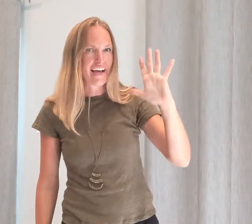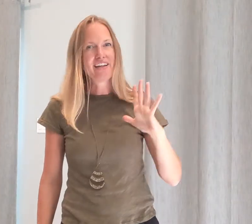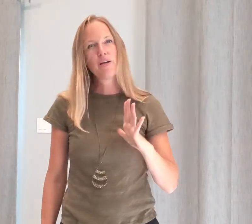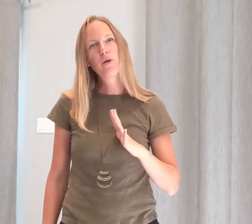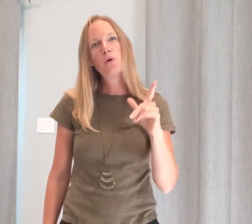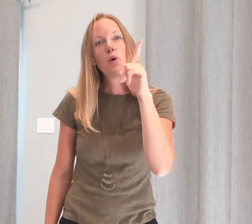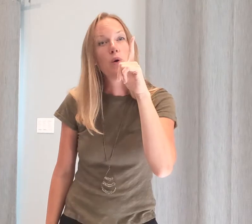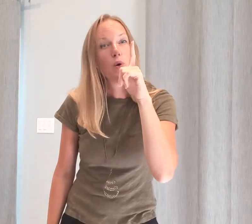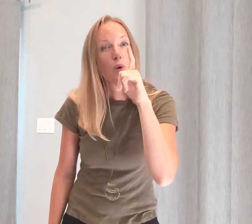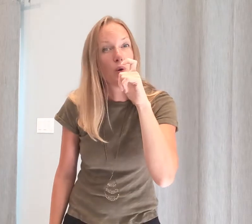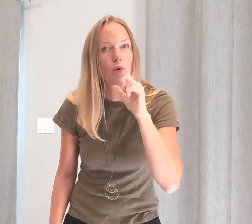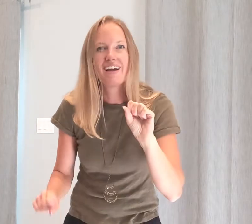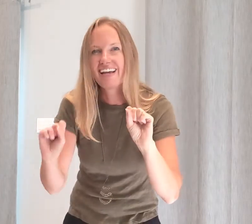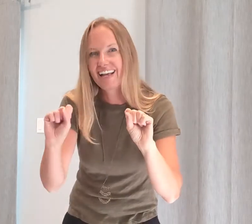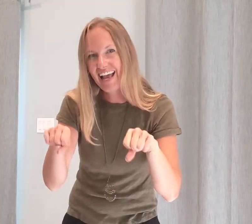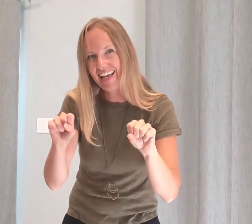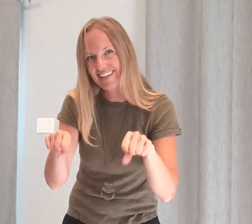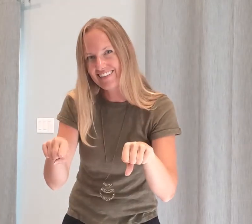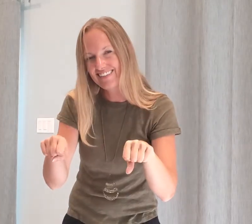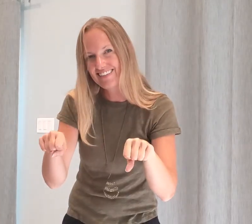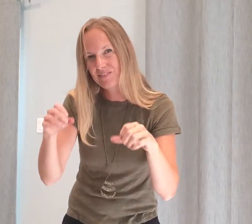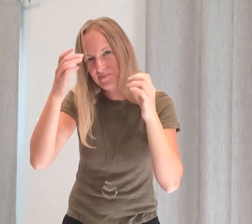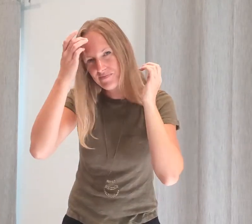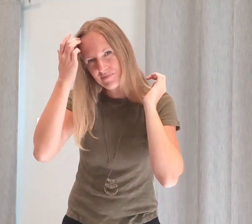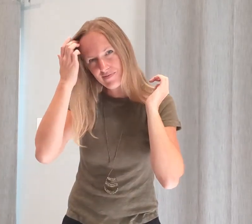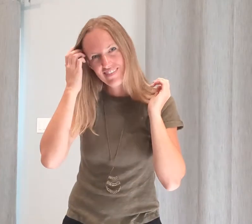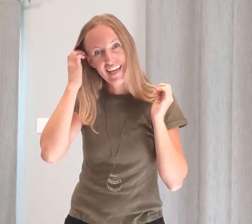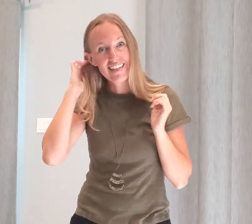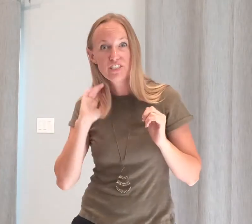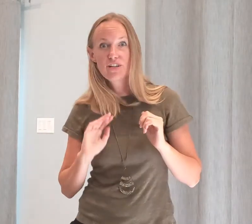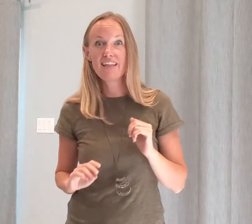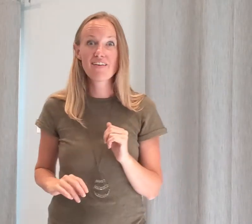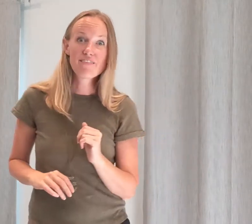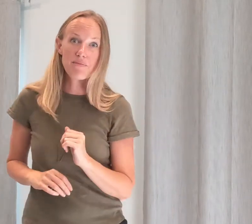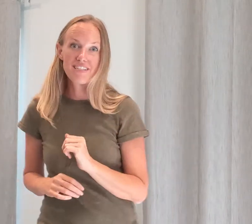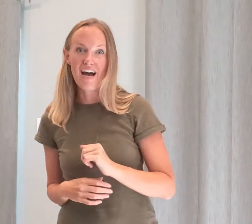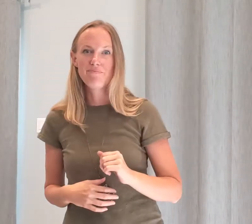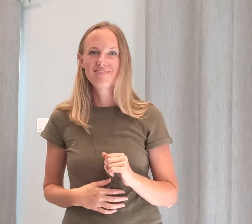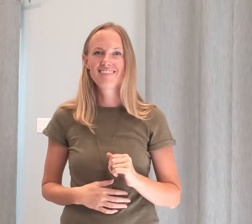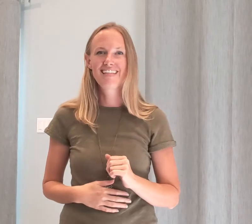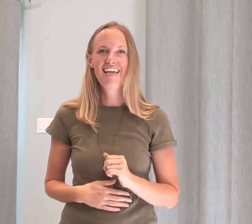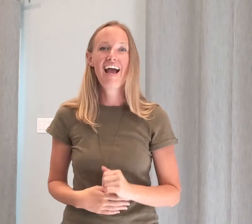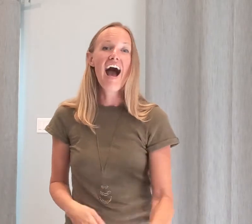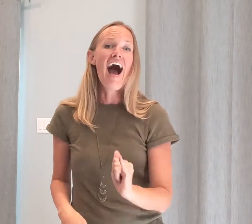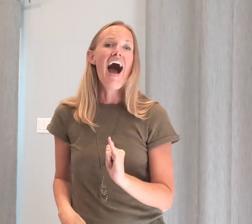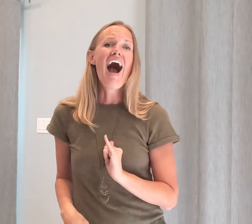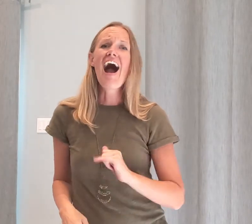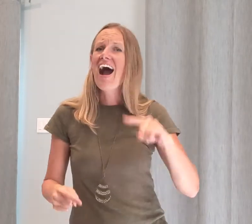man who can. Okay, let's try that from the top. Okay,